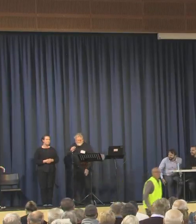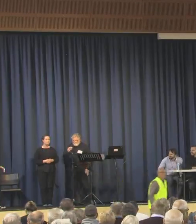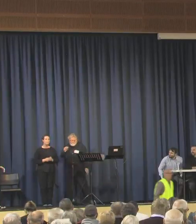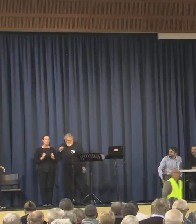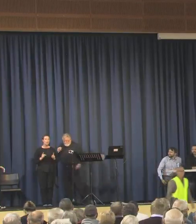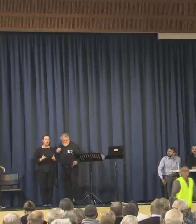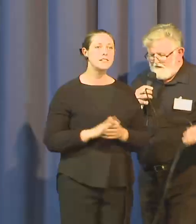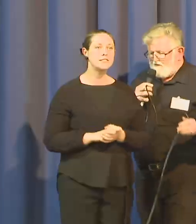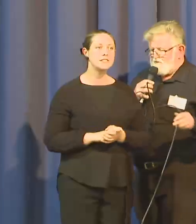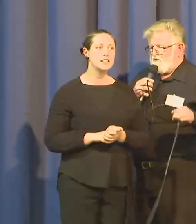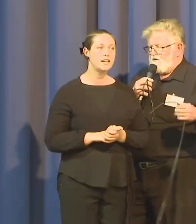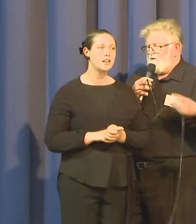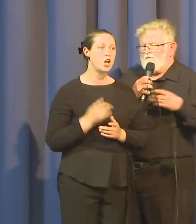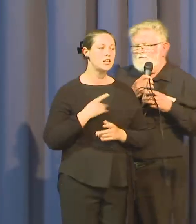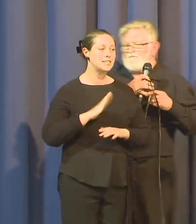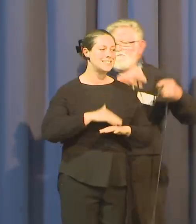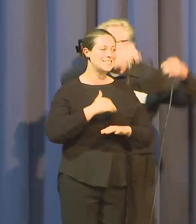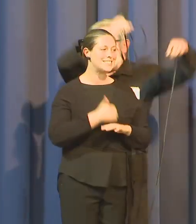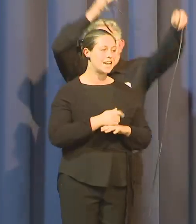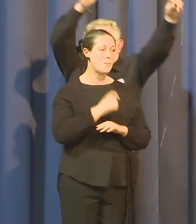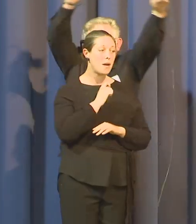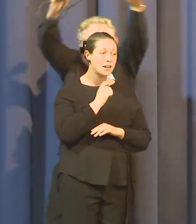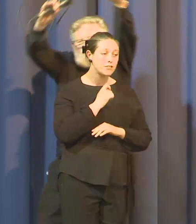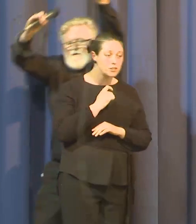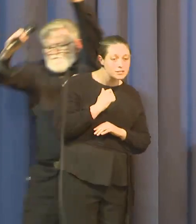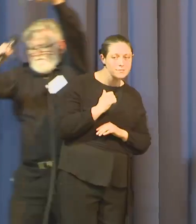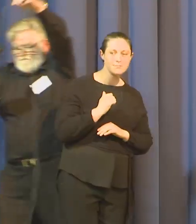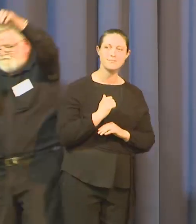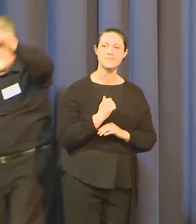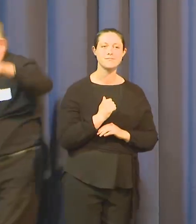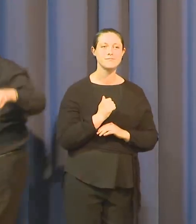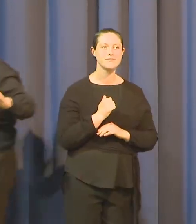going to put microphones on the desks here.